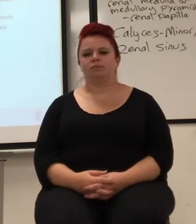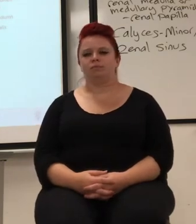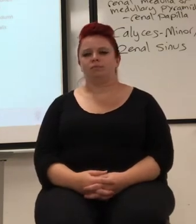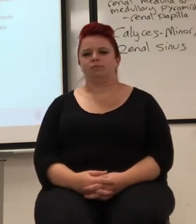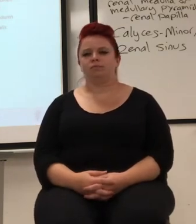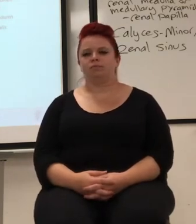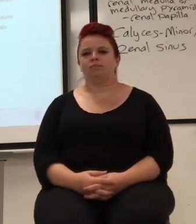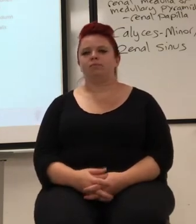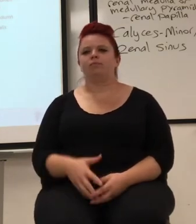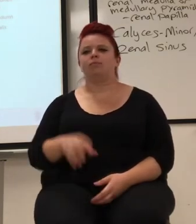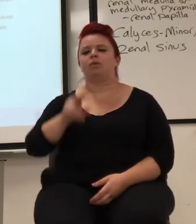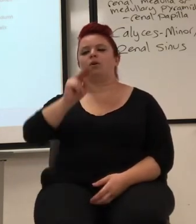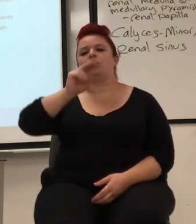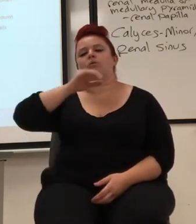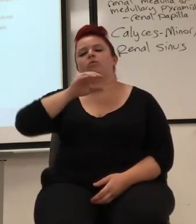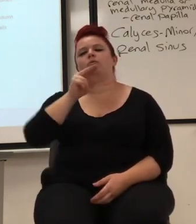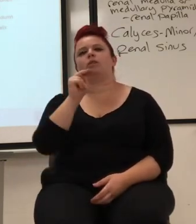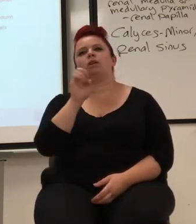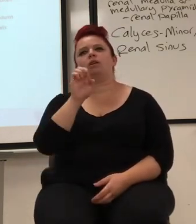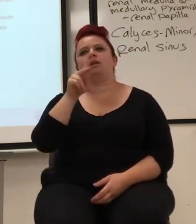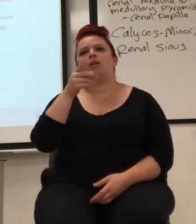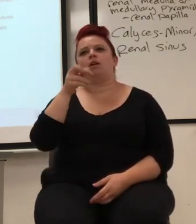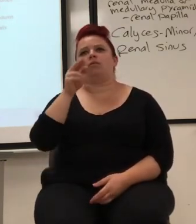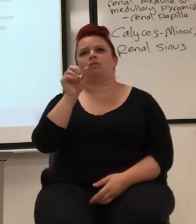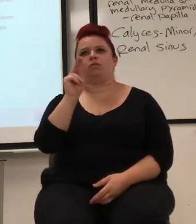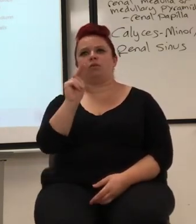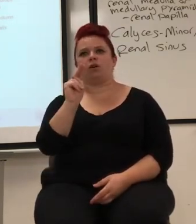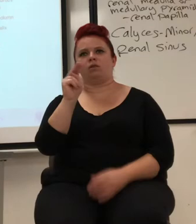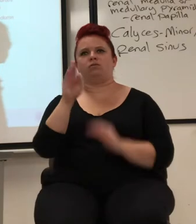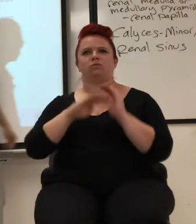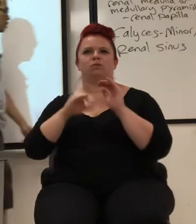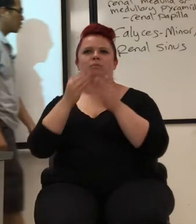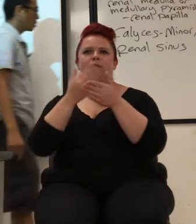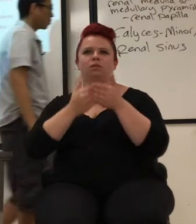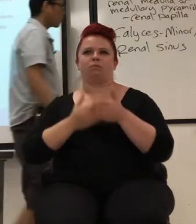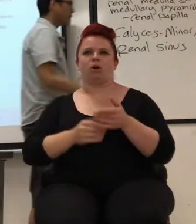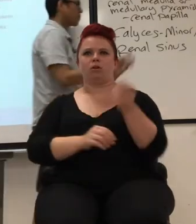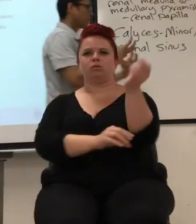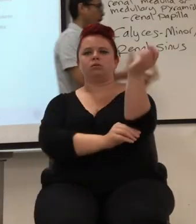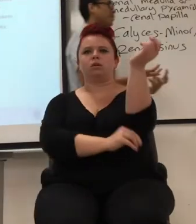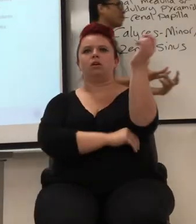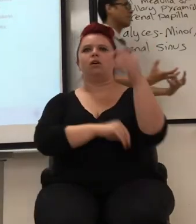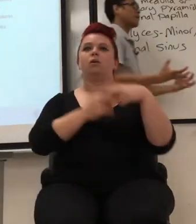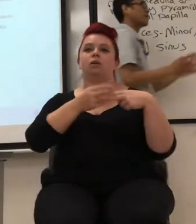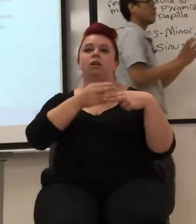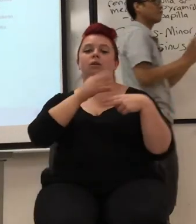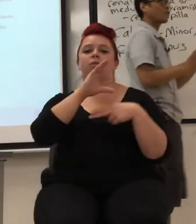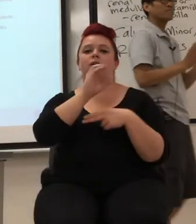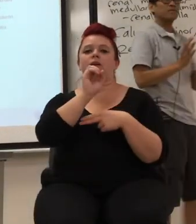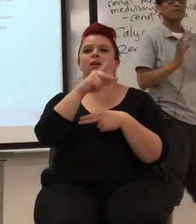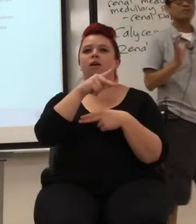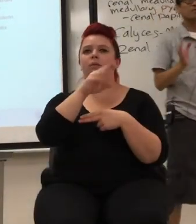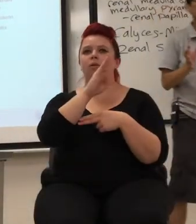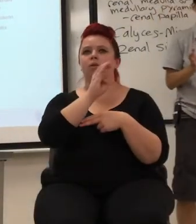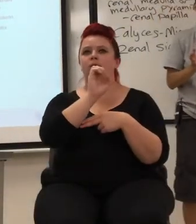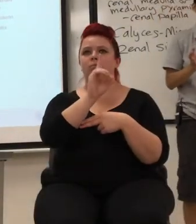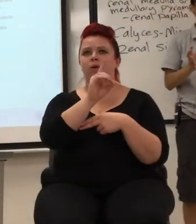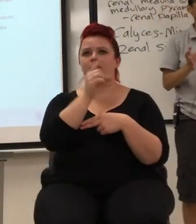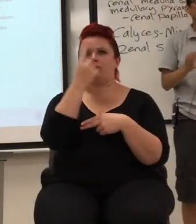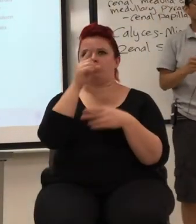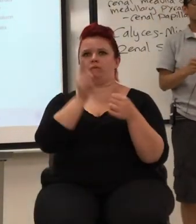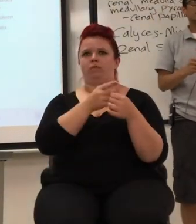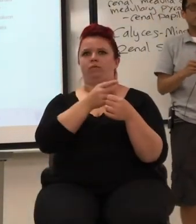And so the nephron that we just looked at, the basic parts, well, the name of the capillary bed that performs the first